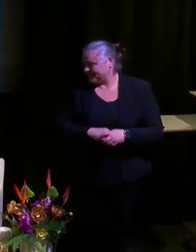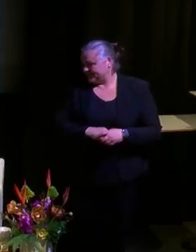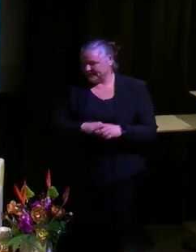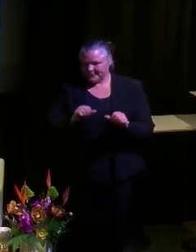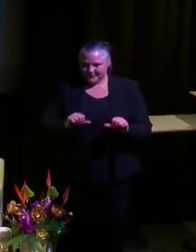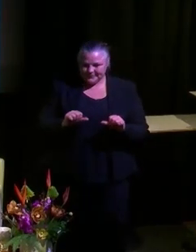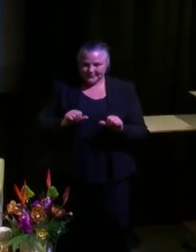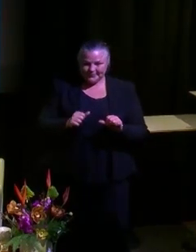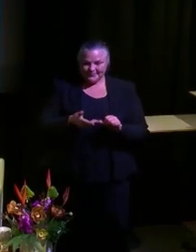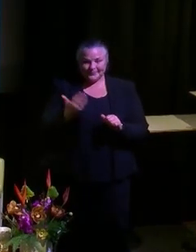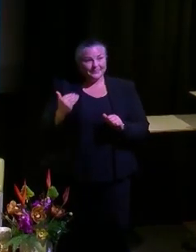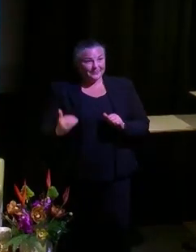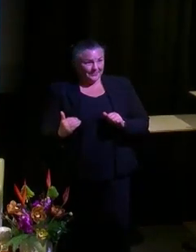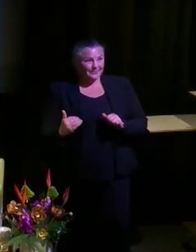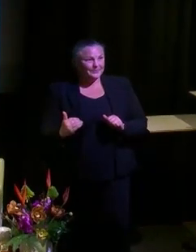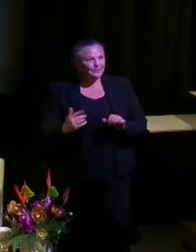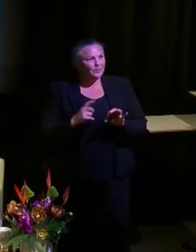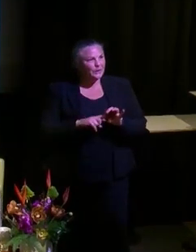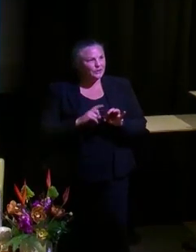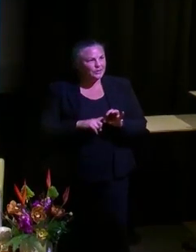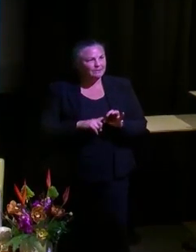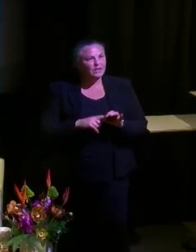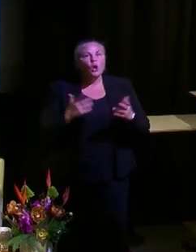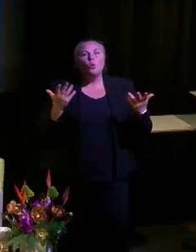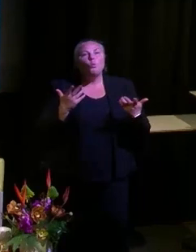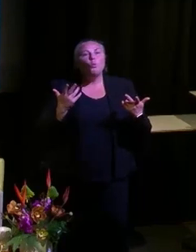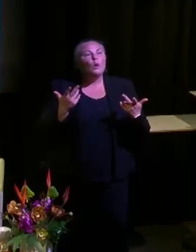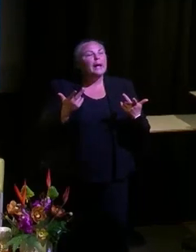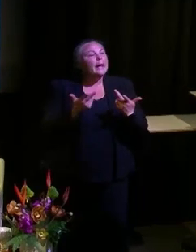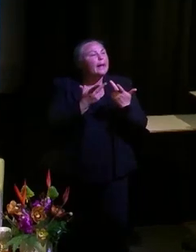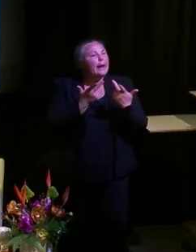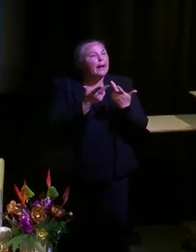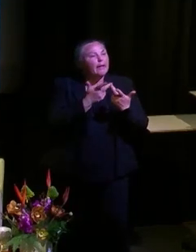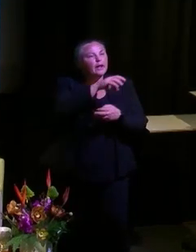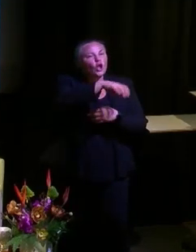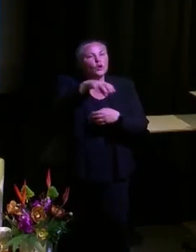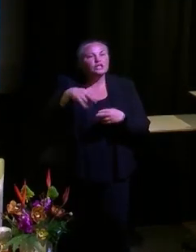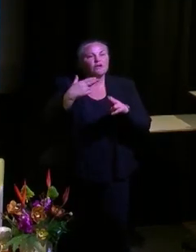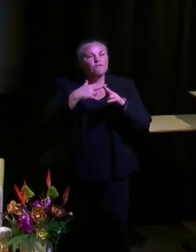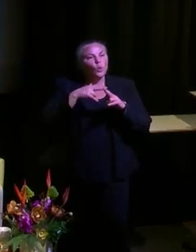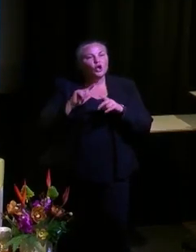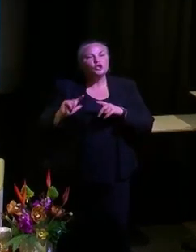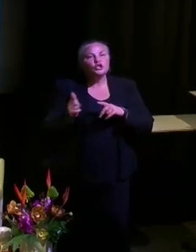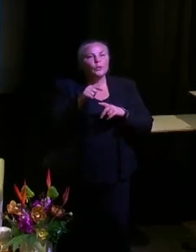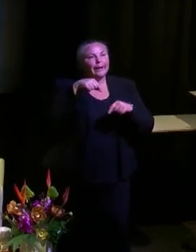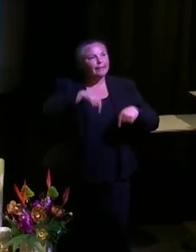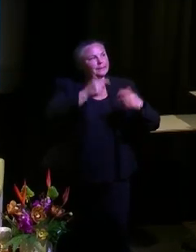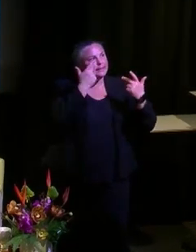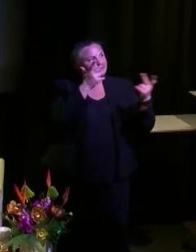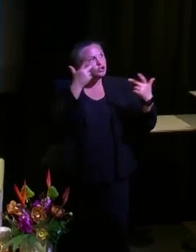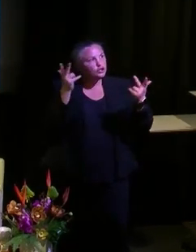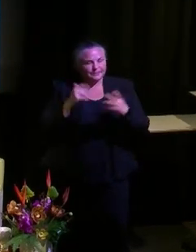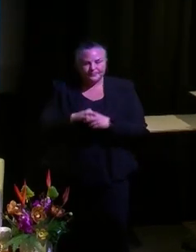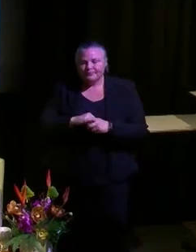So we've got another question is where else will the exhibition be toured? So Rockhampton Museum of Art is the